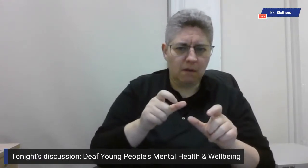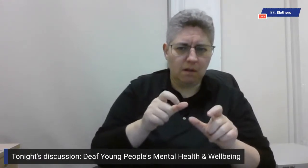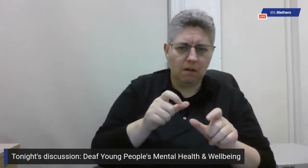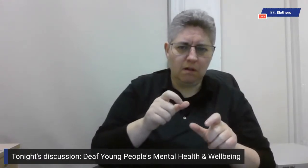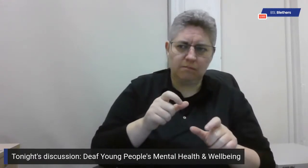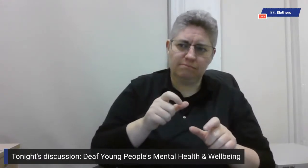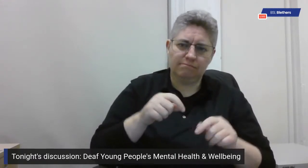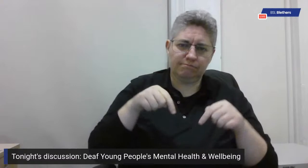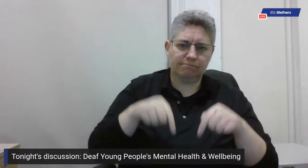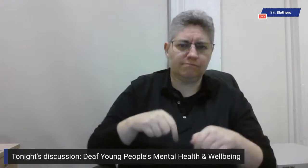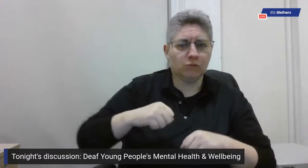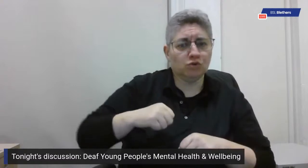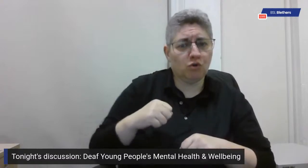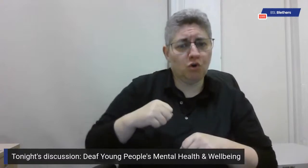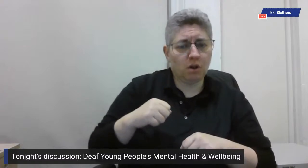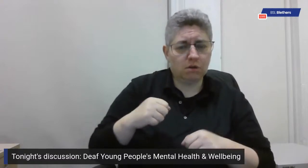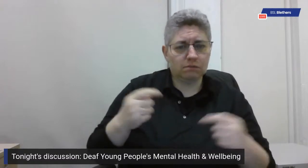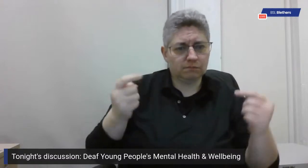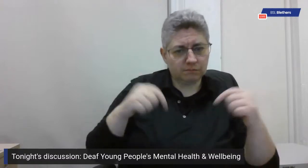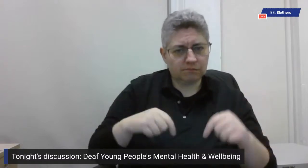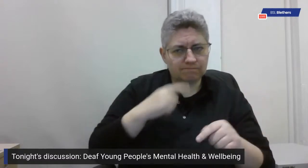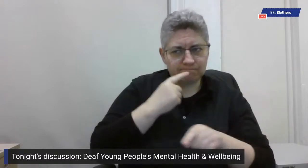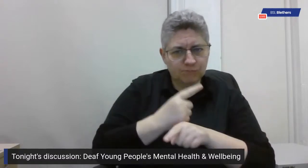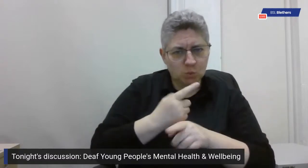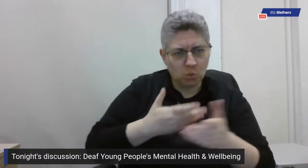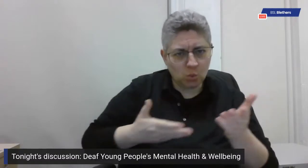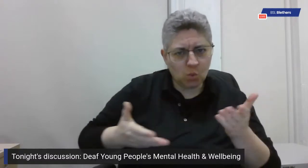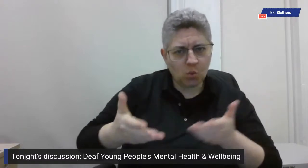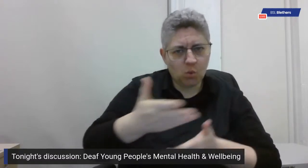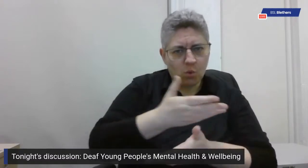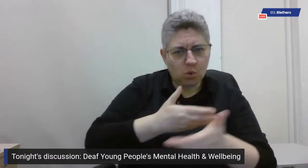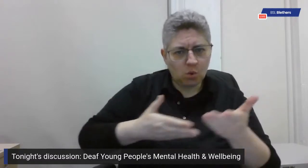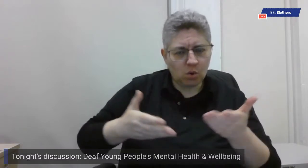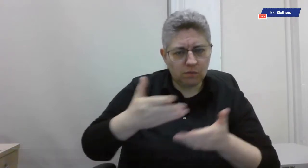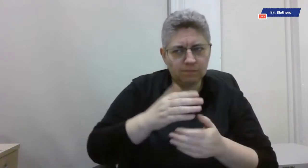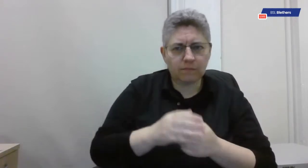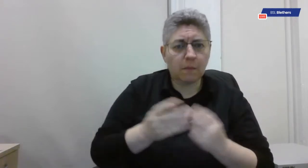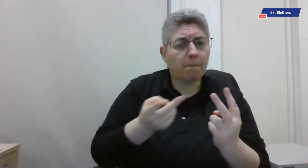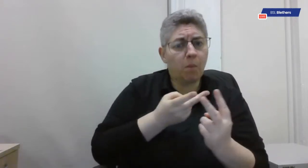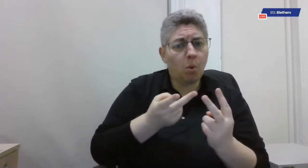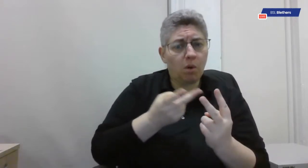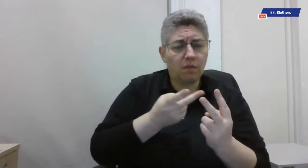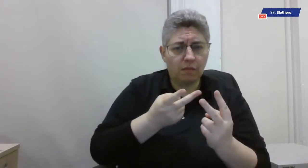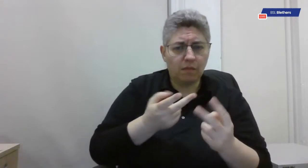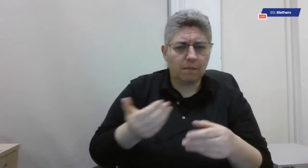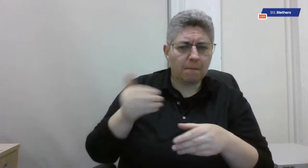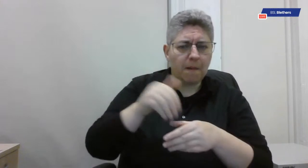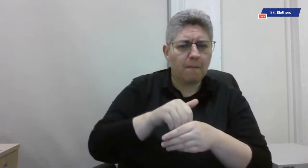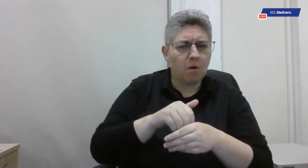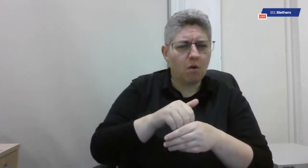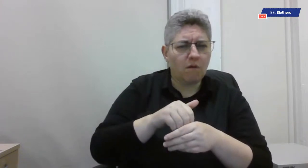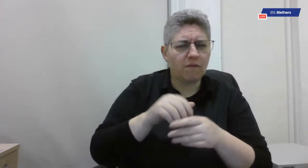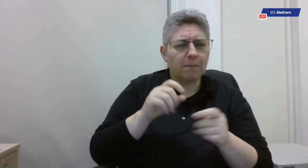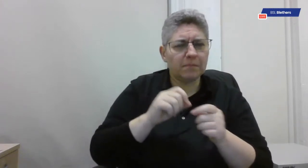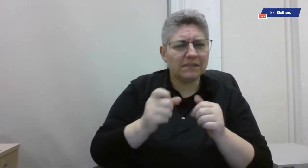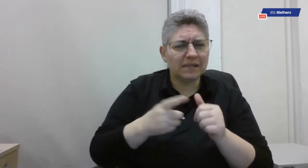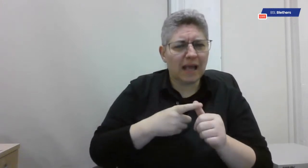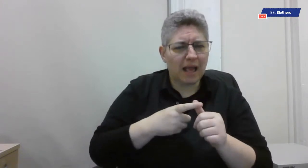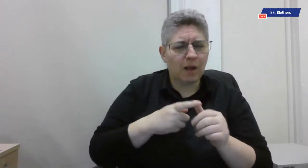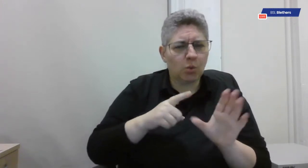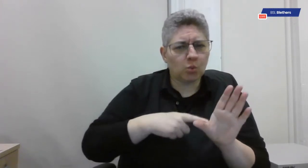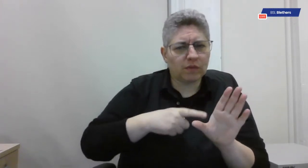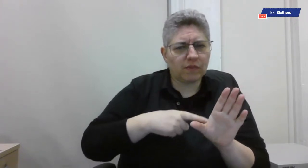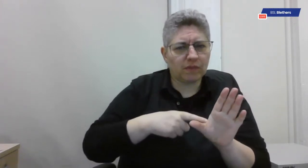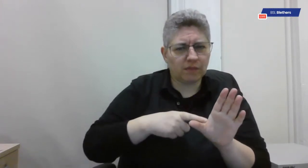a very sensitive issue. So we have with us today two young people from Scotland who are prepared